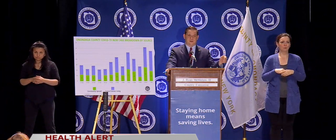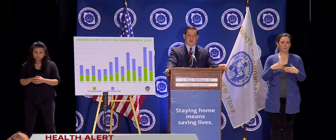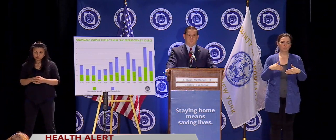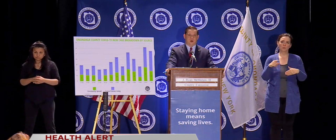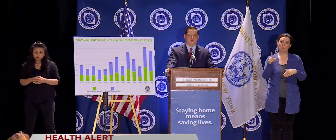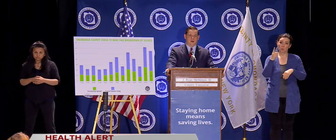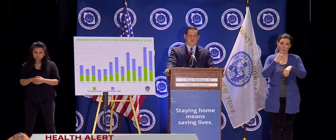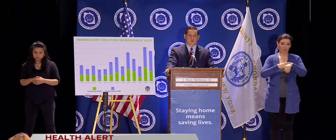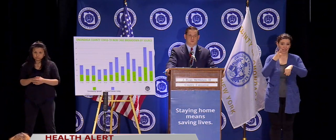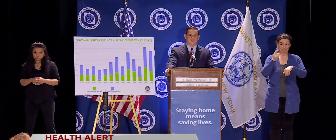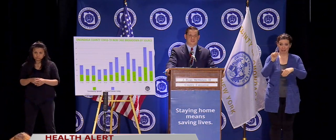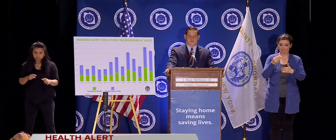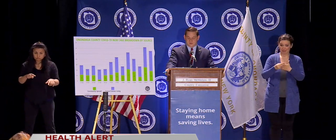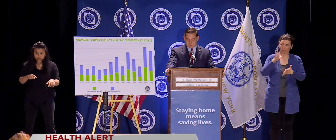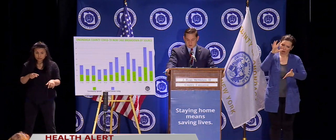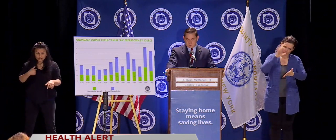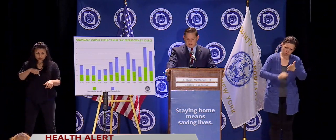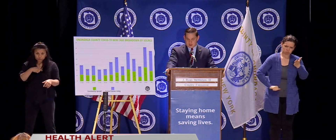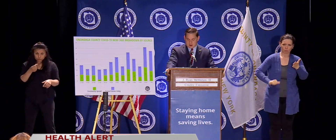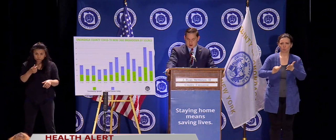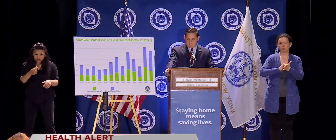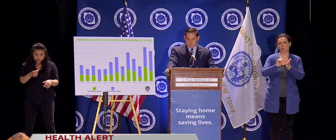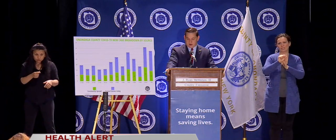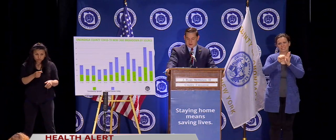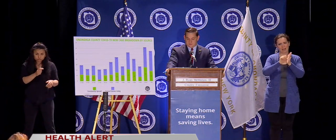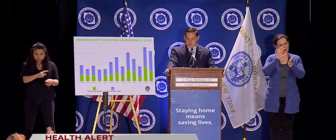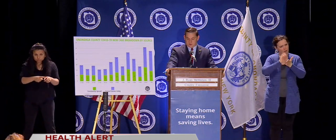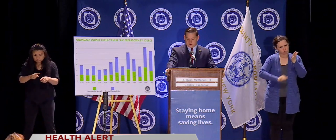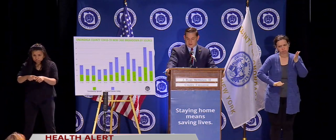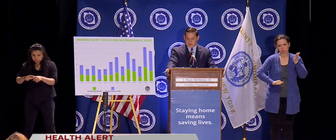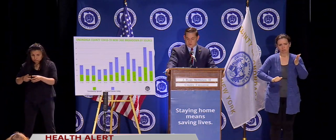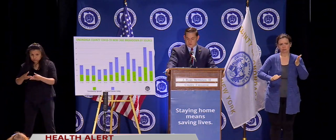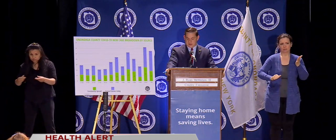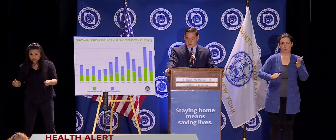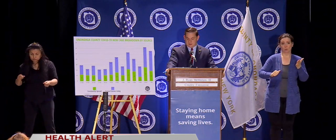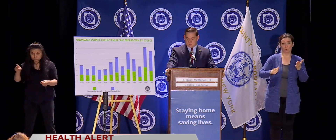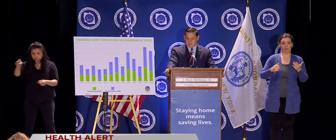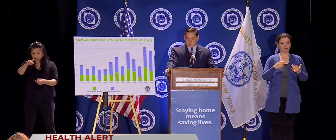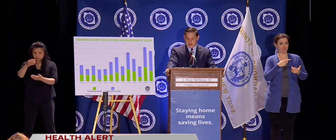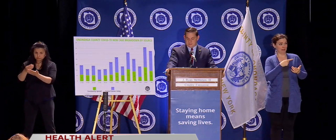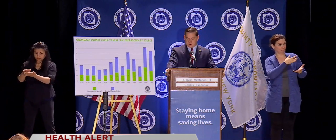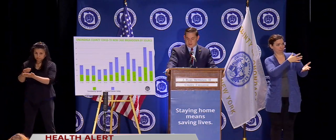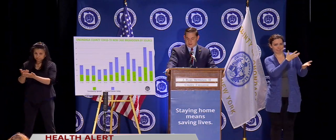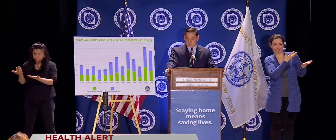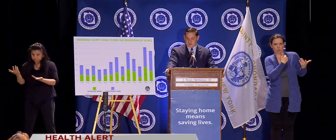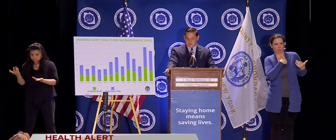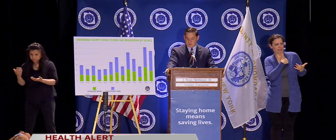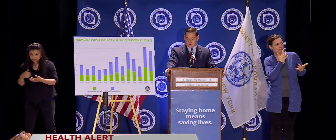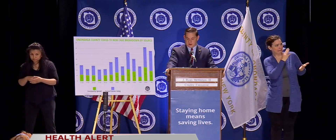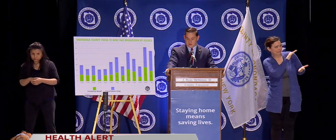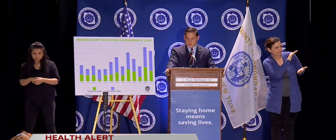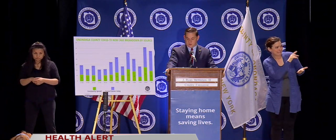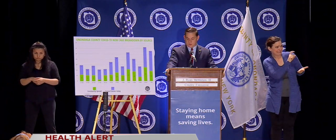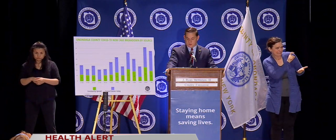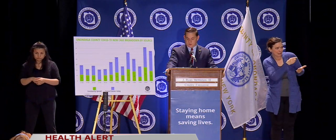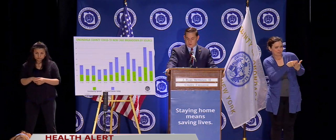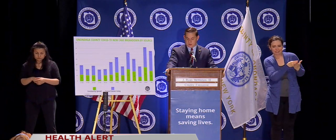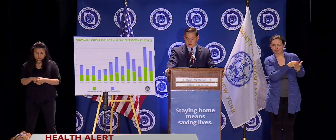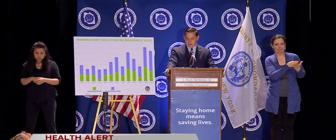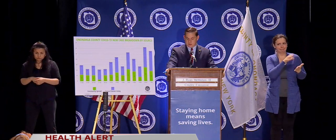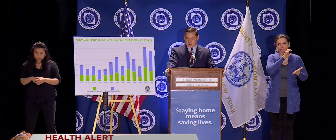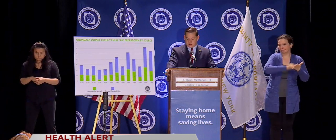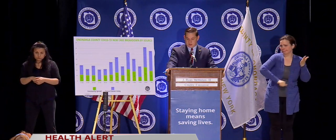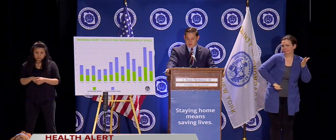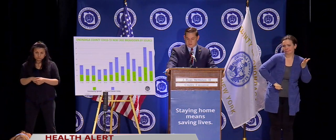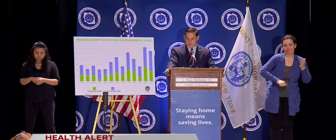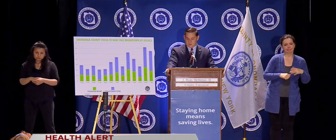us that we otherwise would have received. But if you were to then use that money into